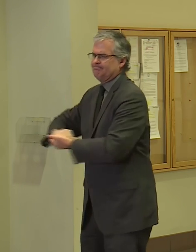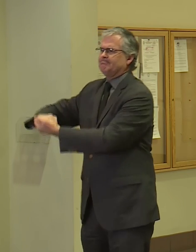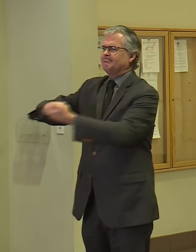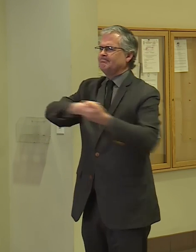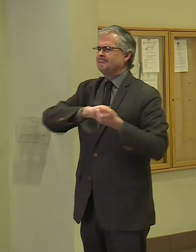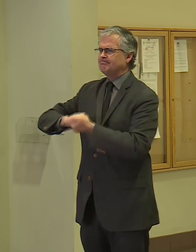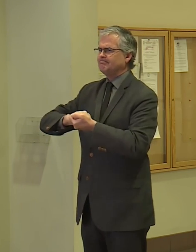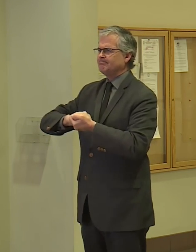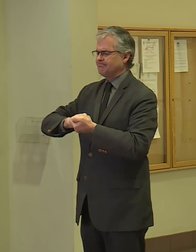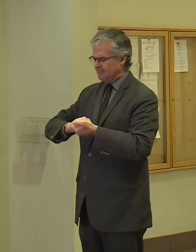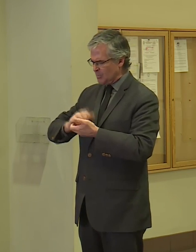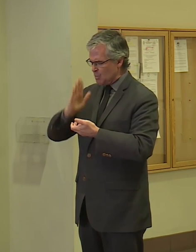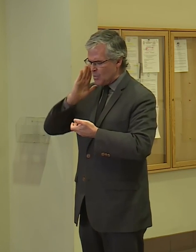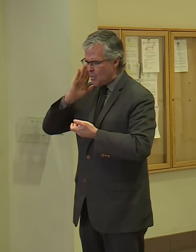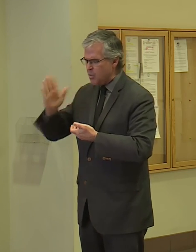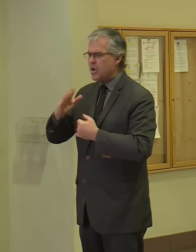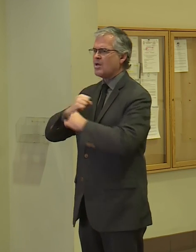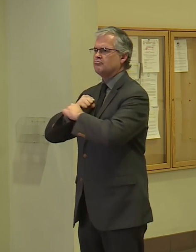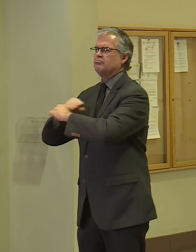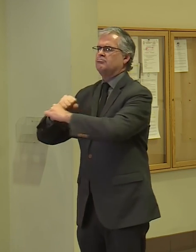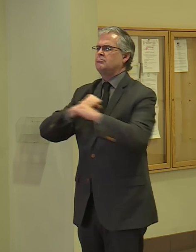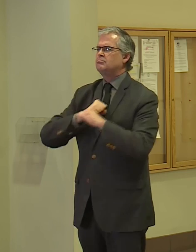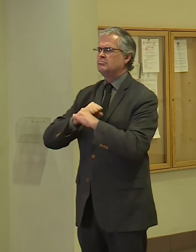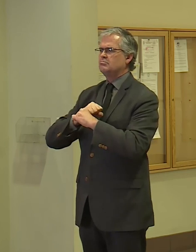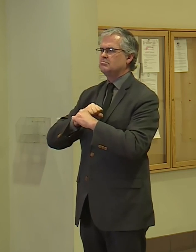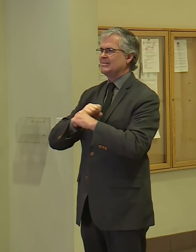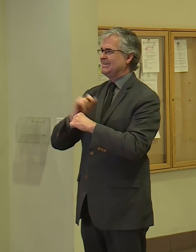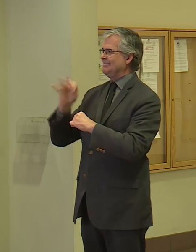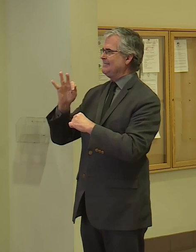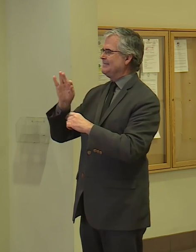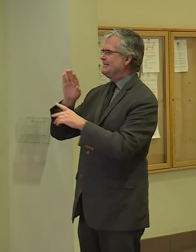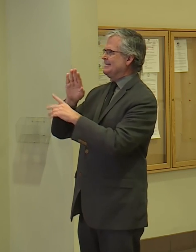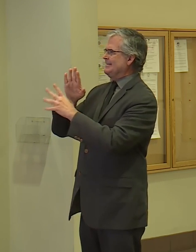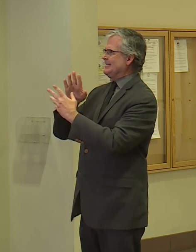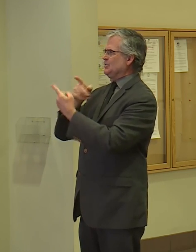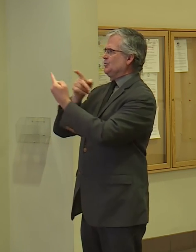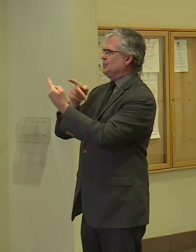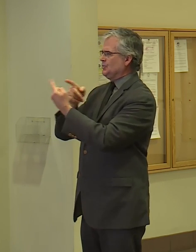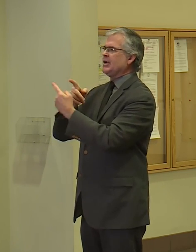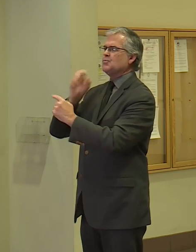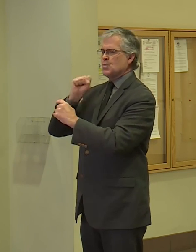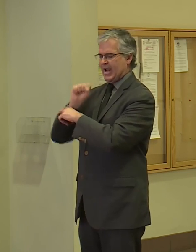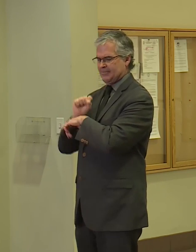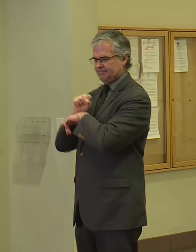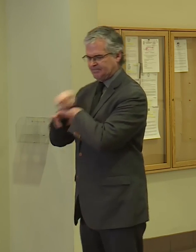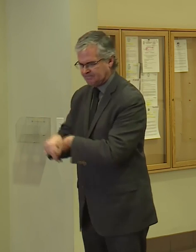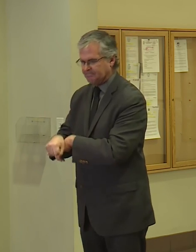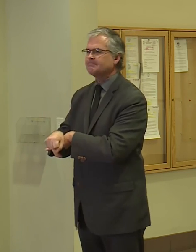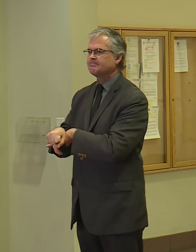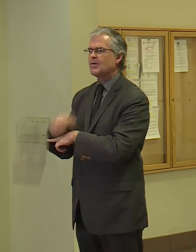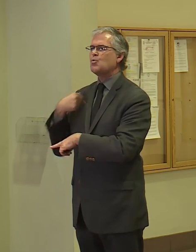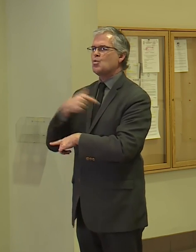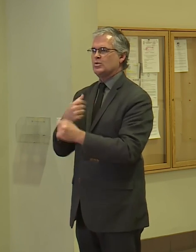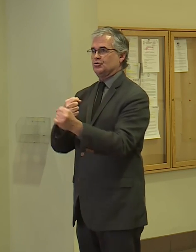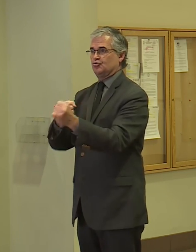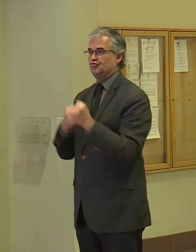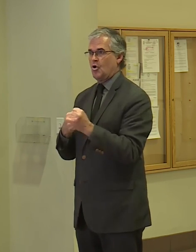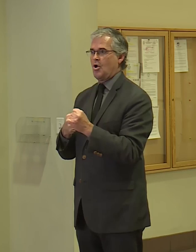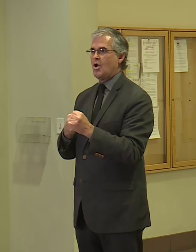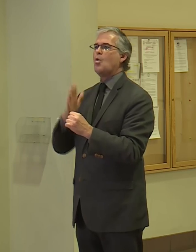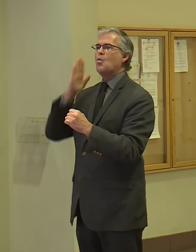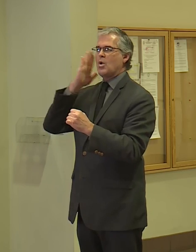to overcome obstacles in the most difficult times we are strong we are resilient we will get through this